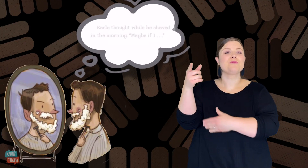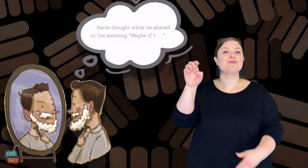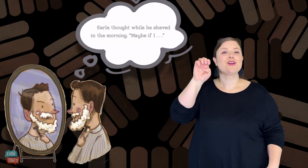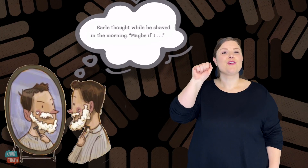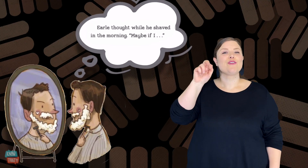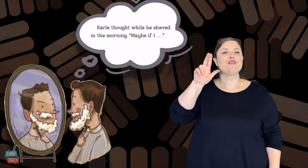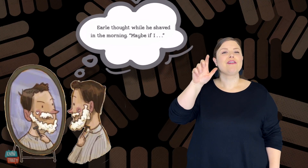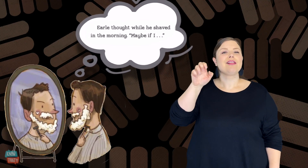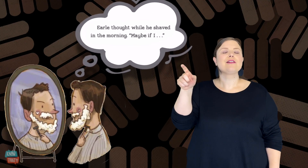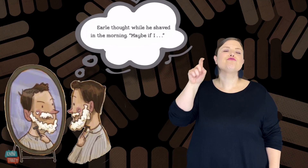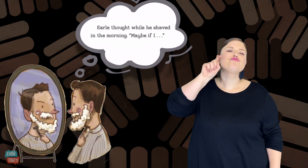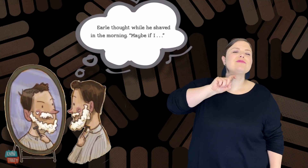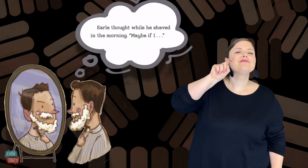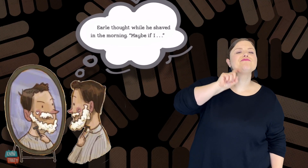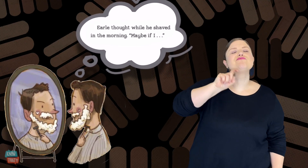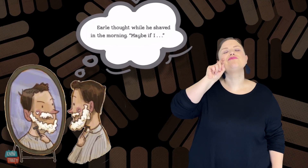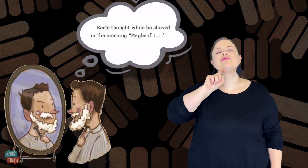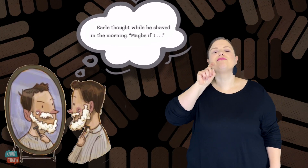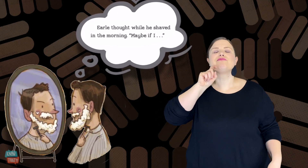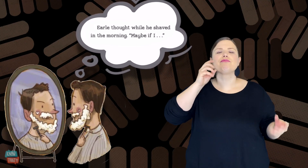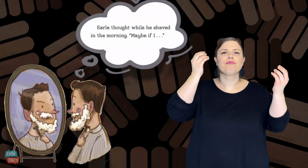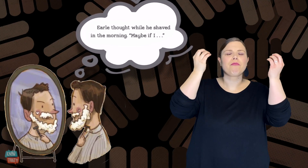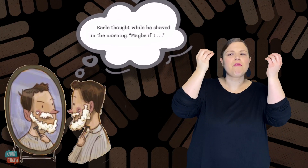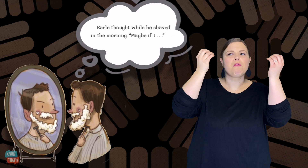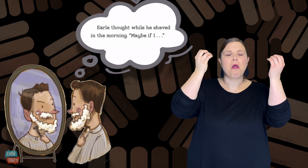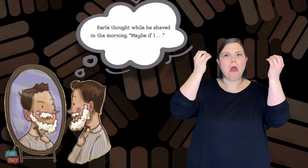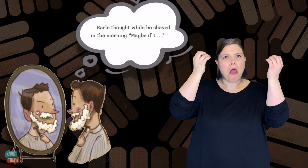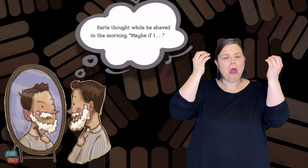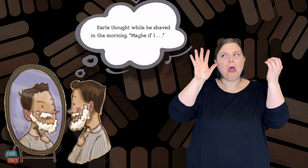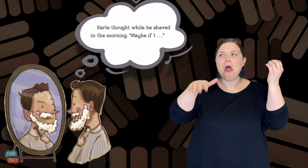Earl thought, while he shaved in the morning, maybe if